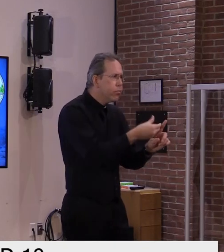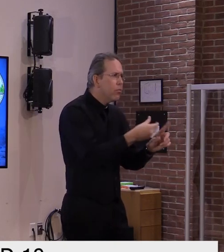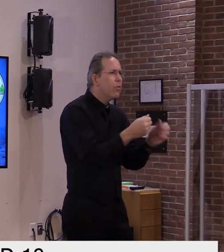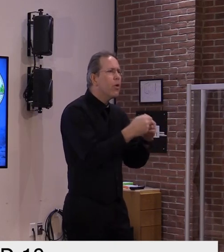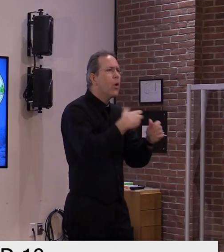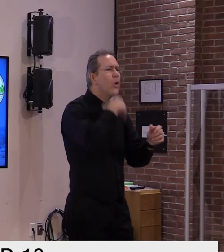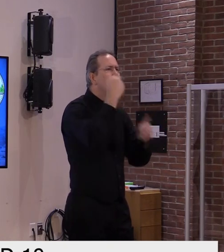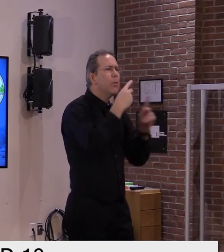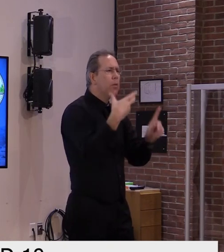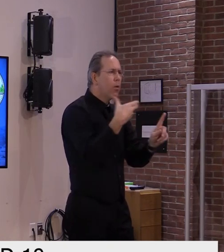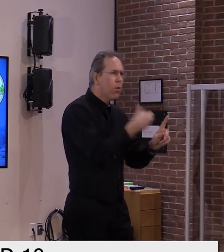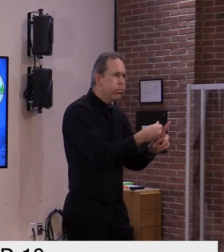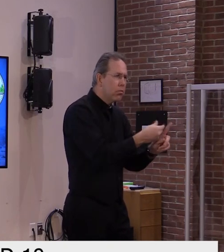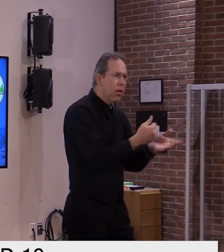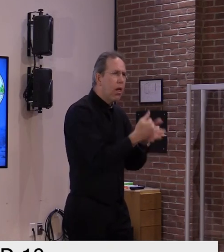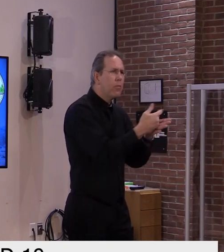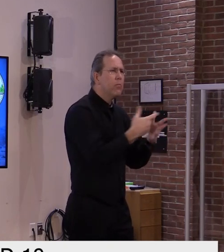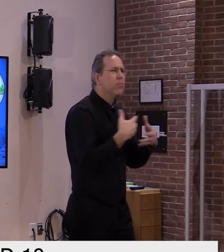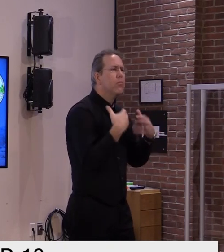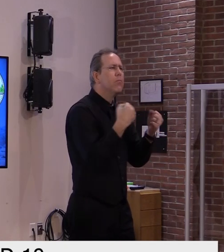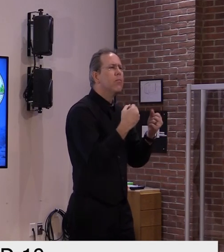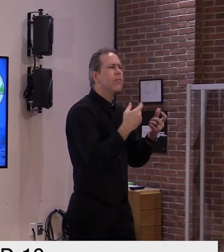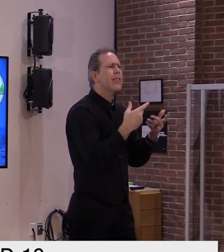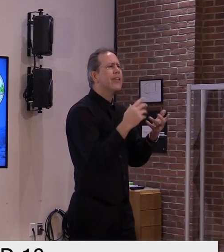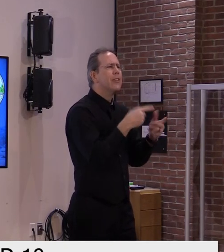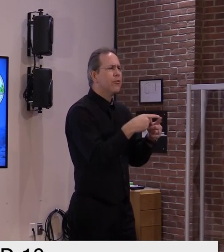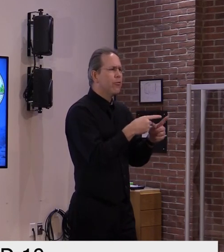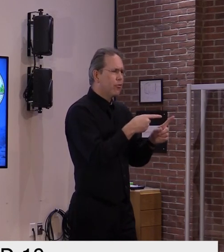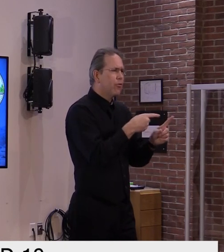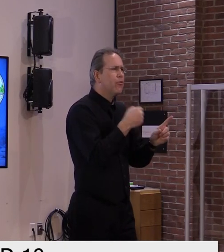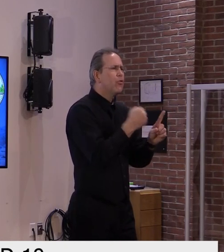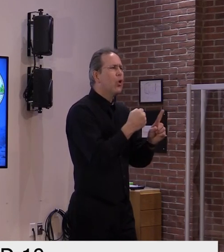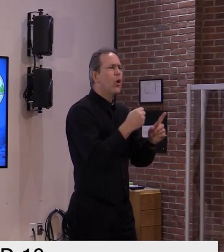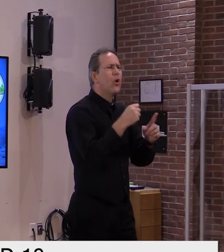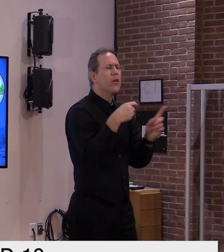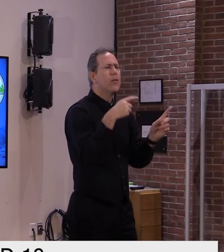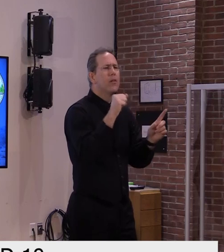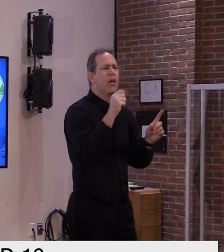presumably rich in antibodies against COVID-19.